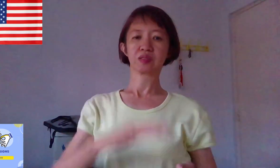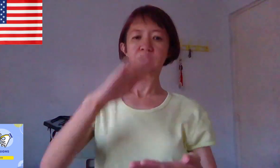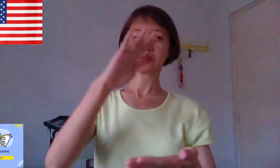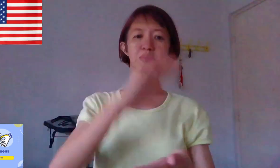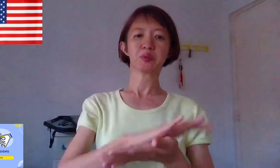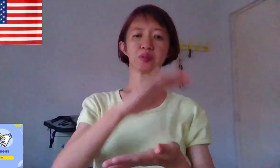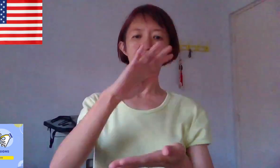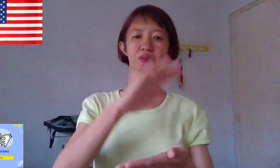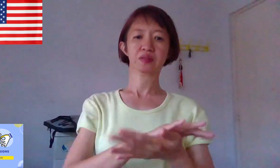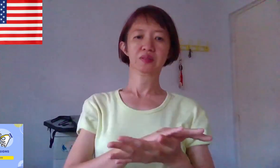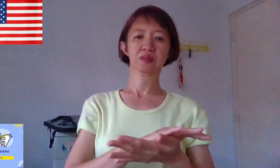School.